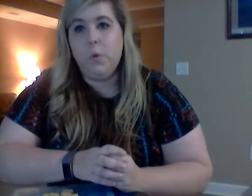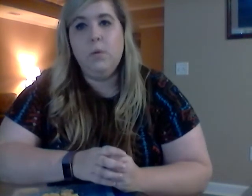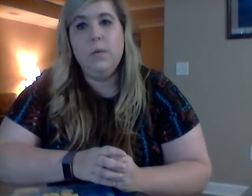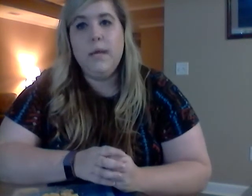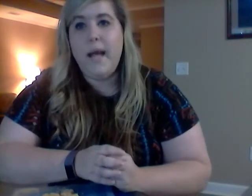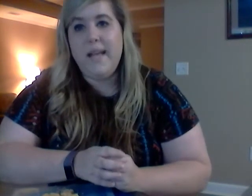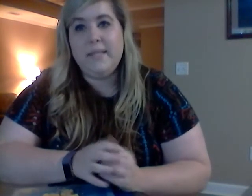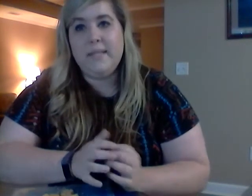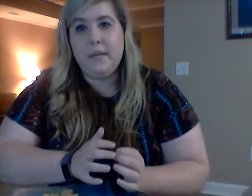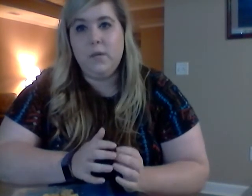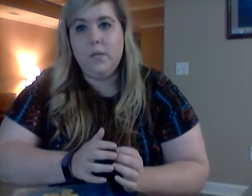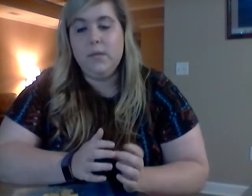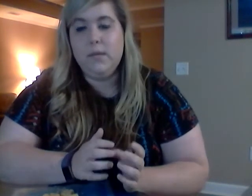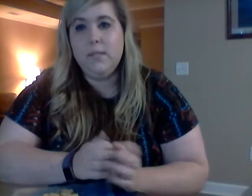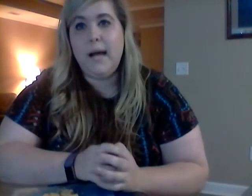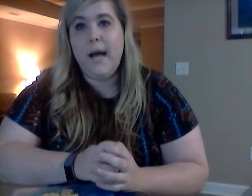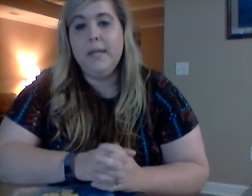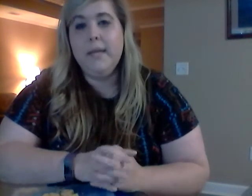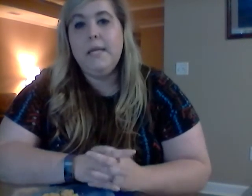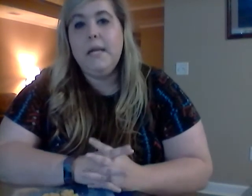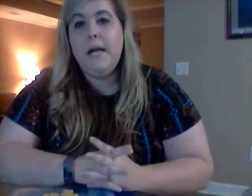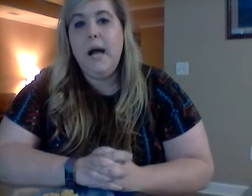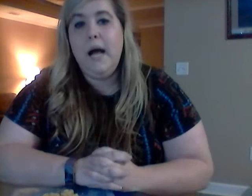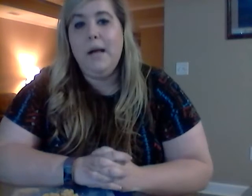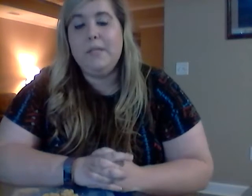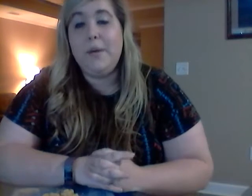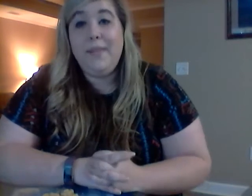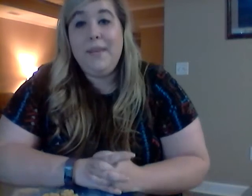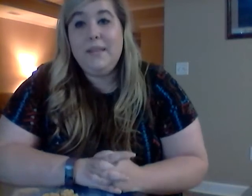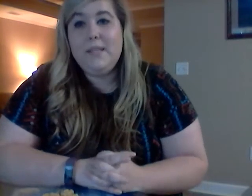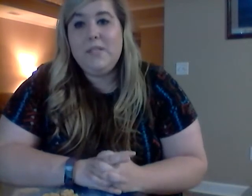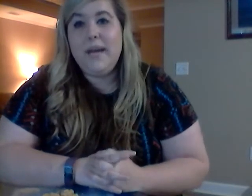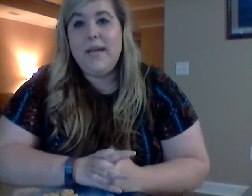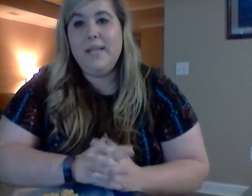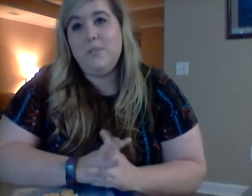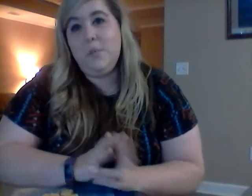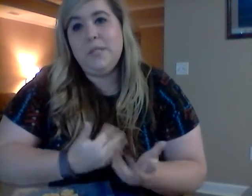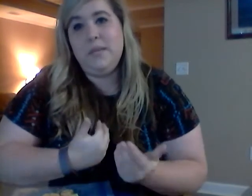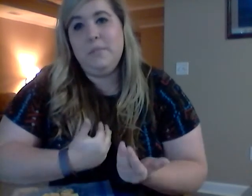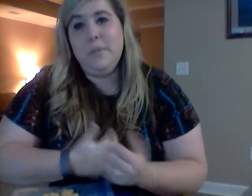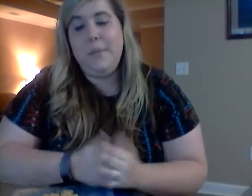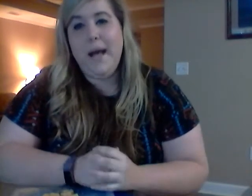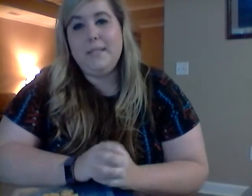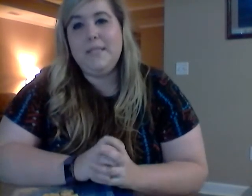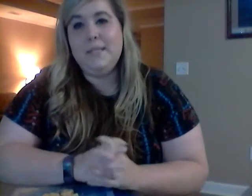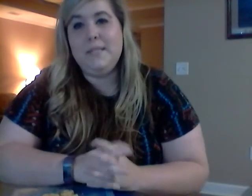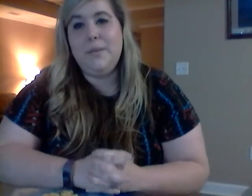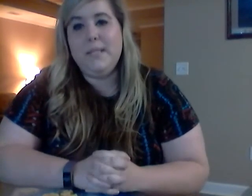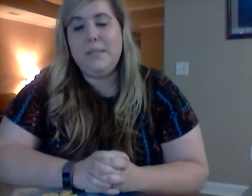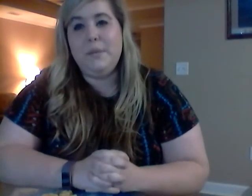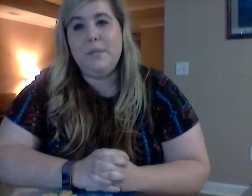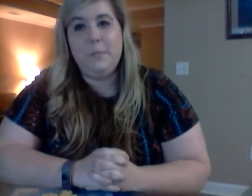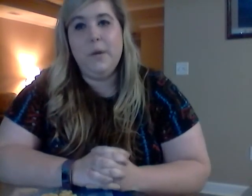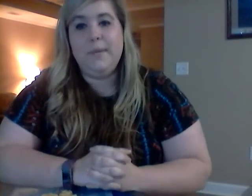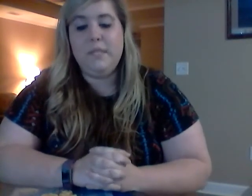full ASL sign. So I think that it's great. It's worked in the past, and so that's typically where we